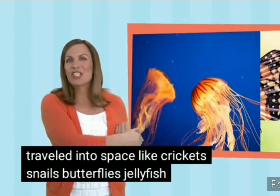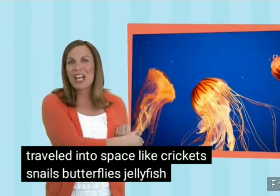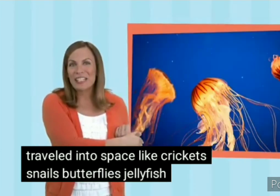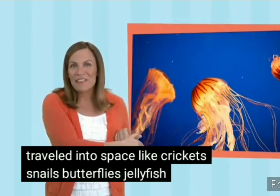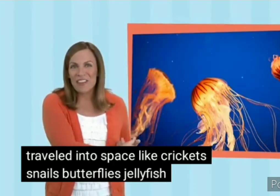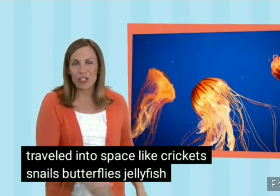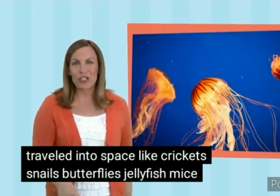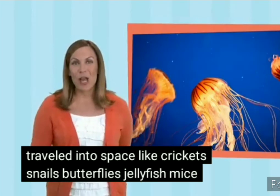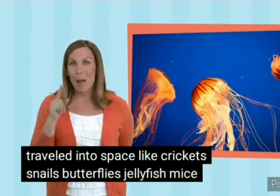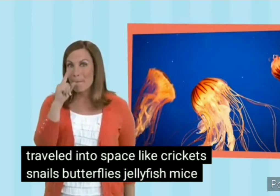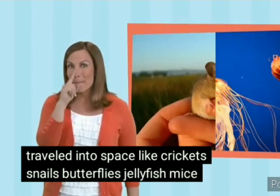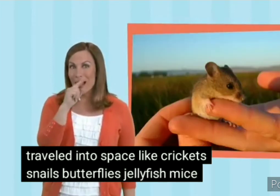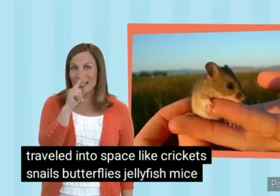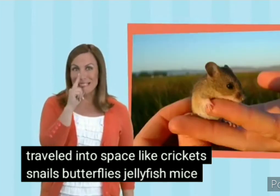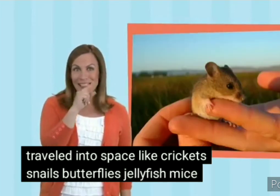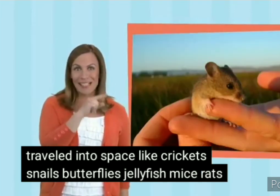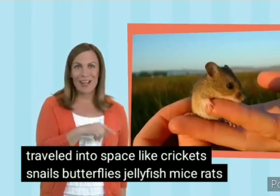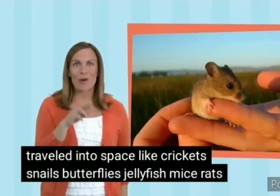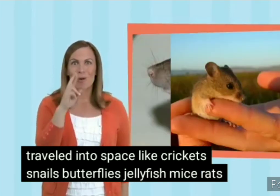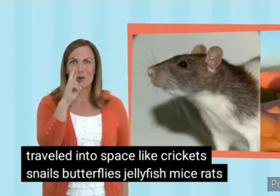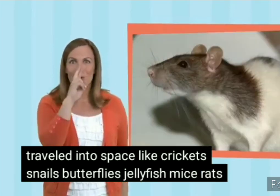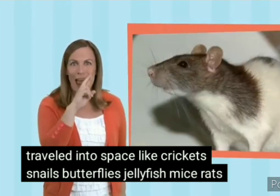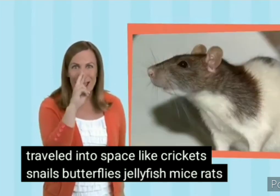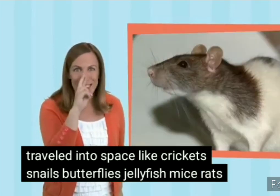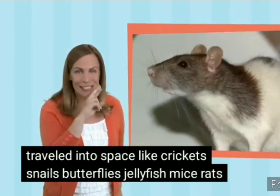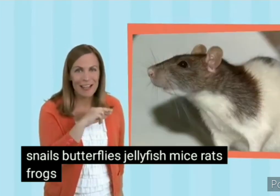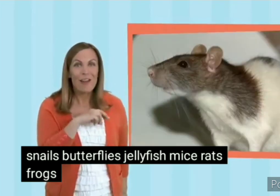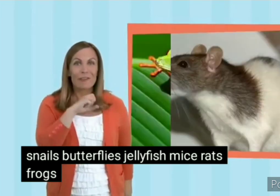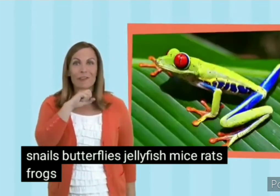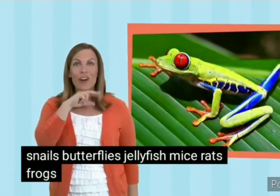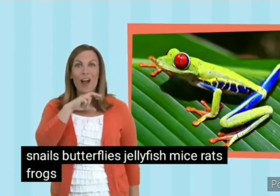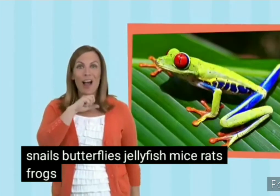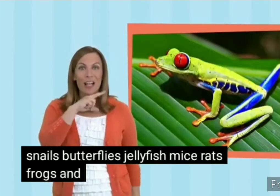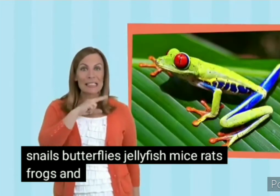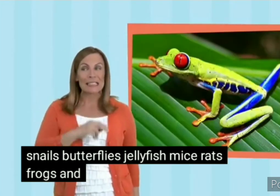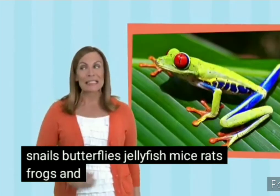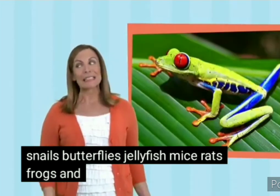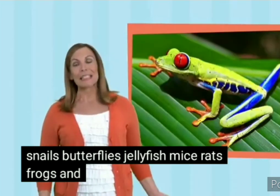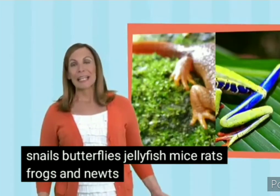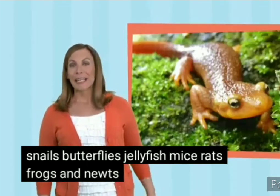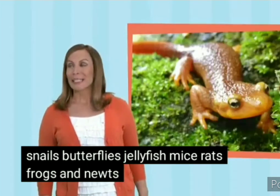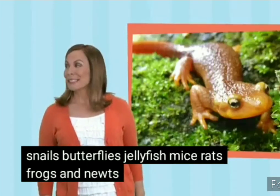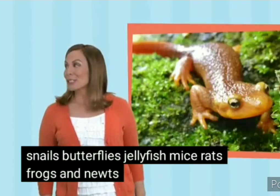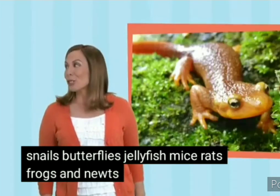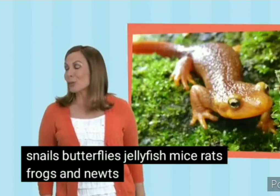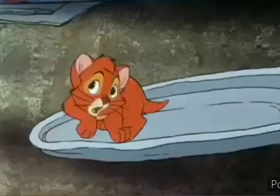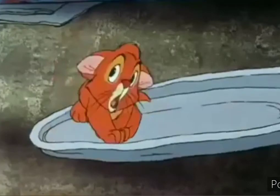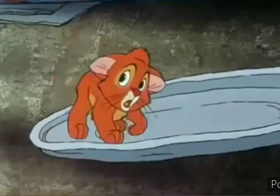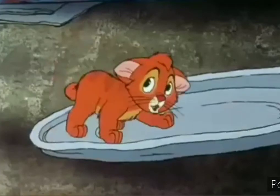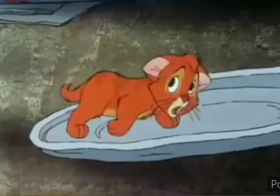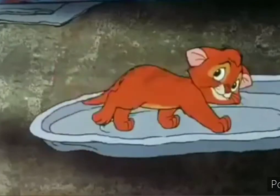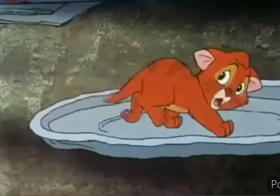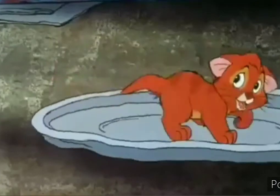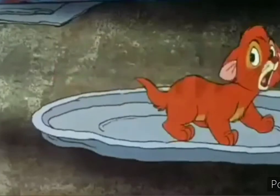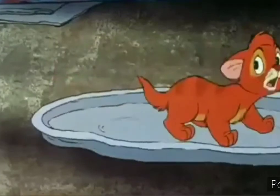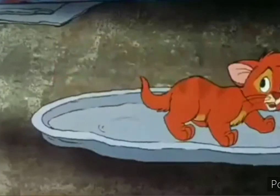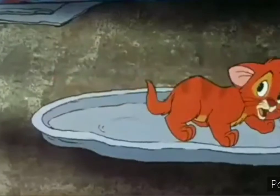jellyfish, mice, rats, frogs, and newts. Sebastian!